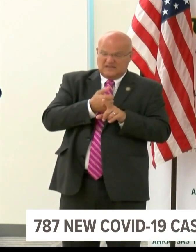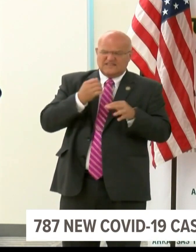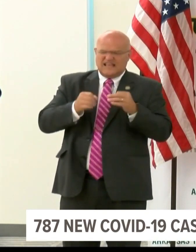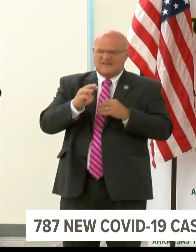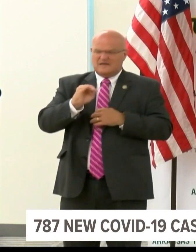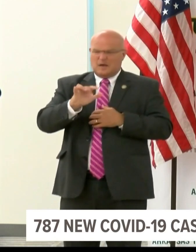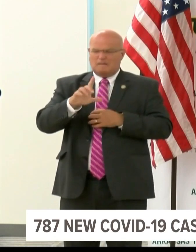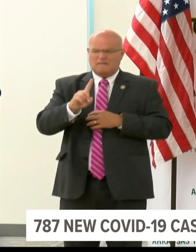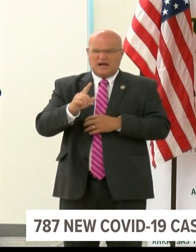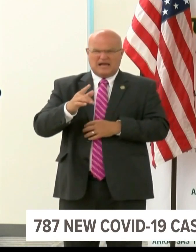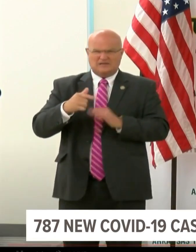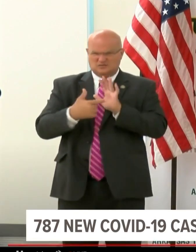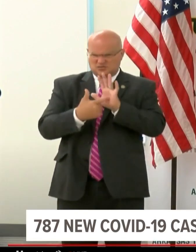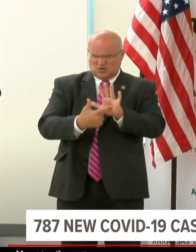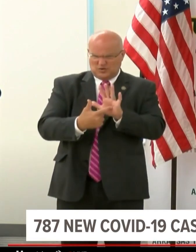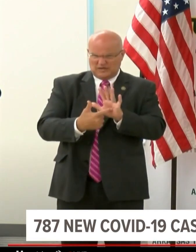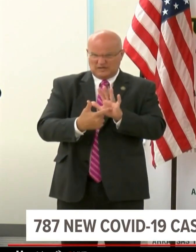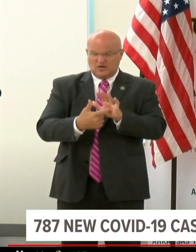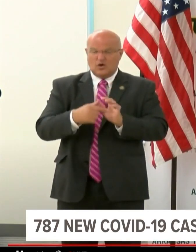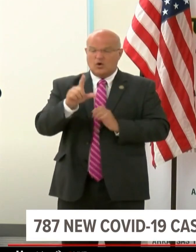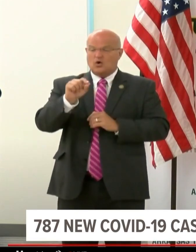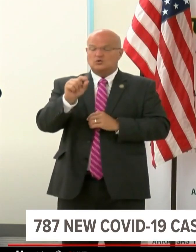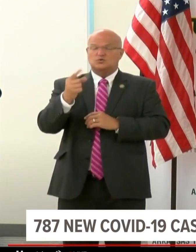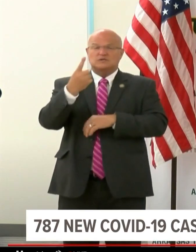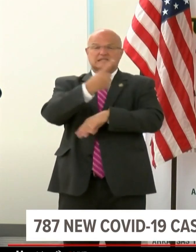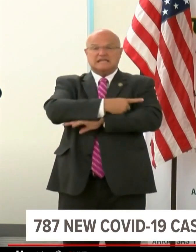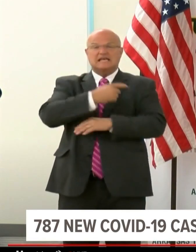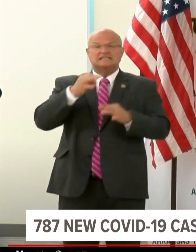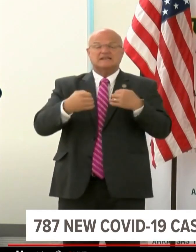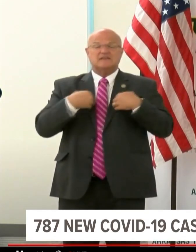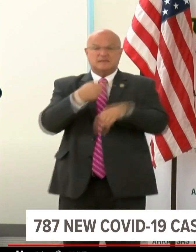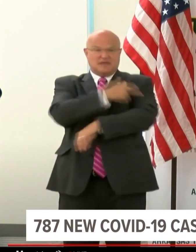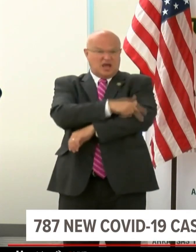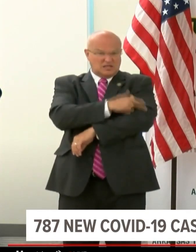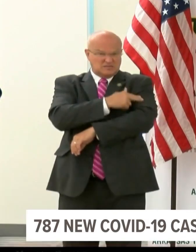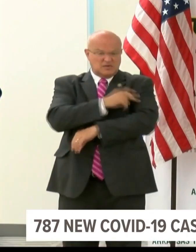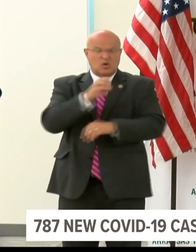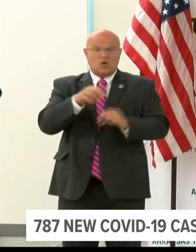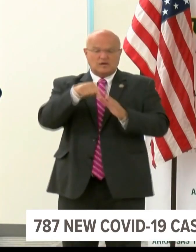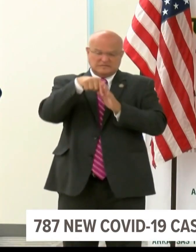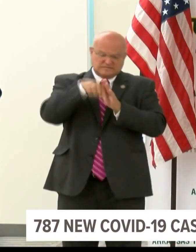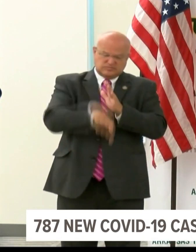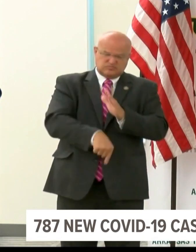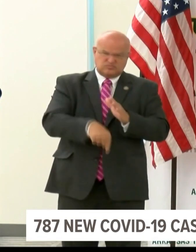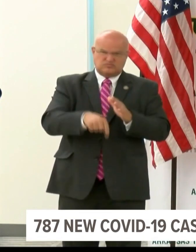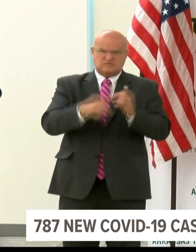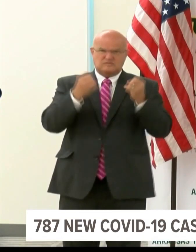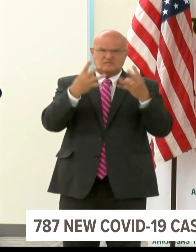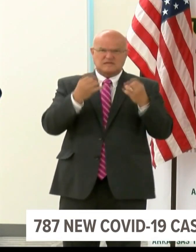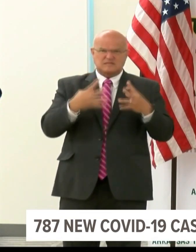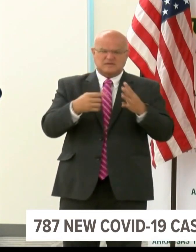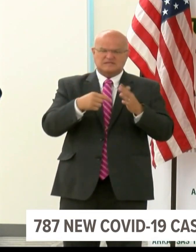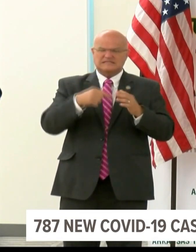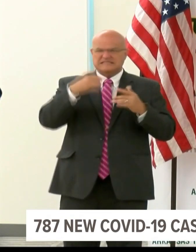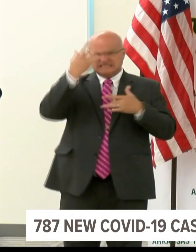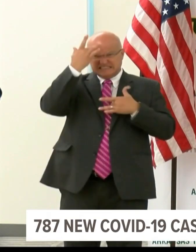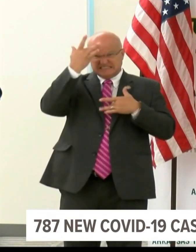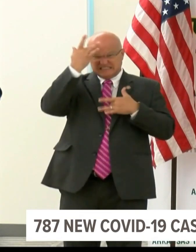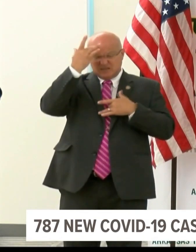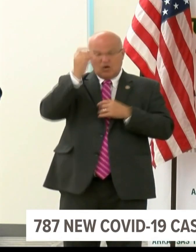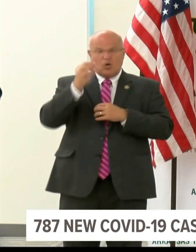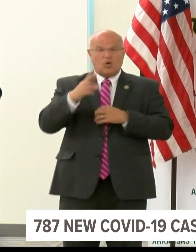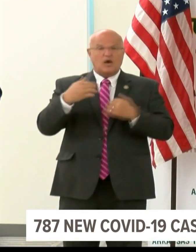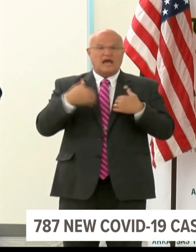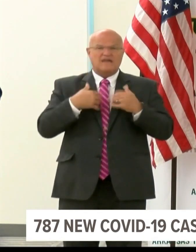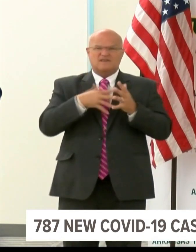mild to moderate symptoms, or 20 days if they've been in the hospital or they have had more severe symptoms, or if